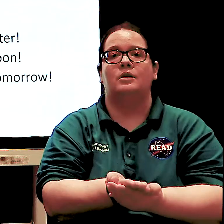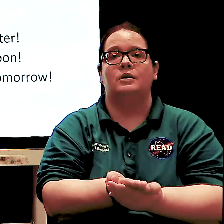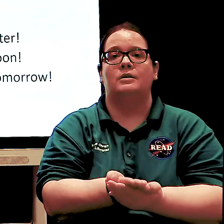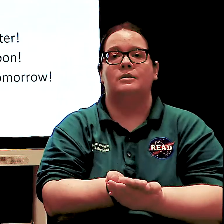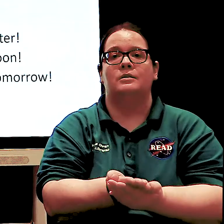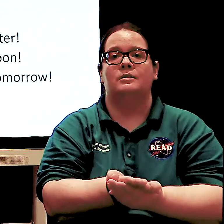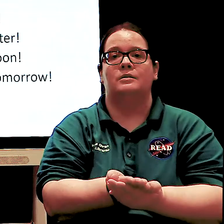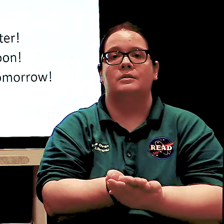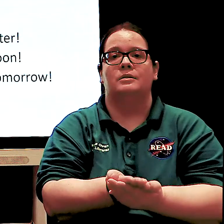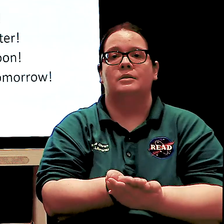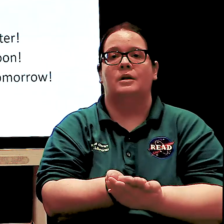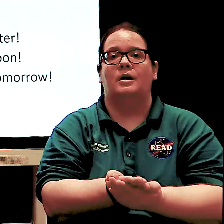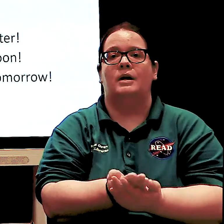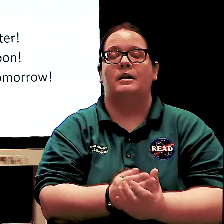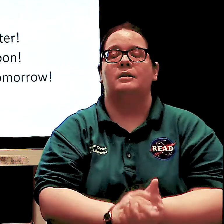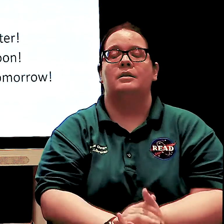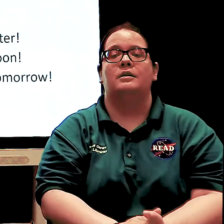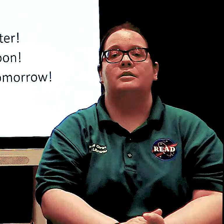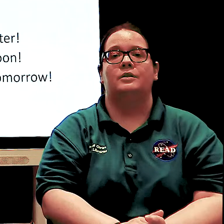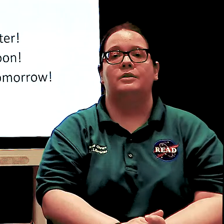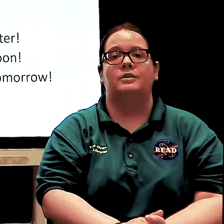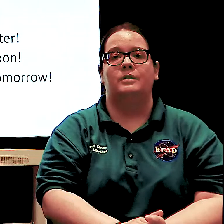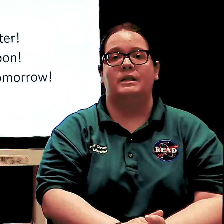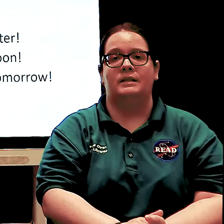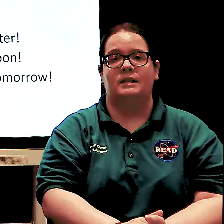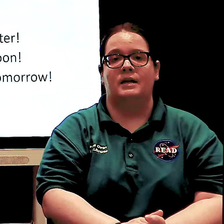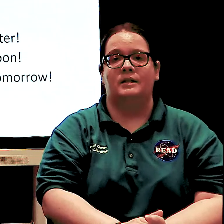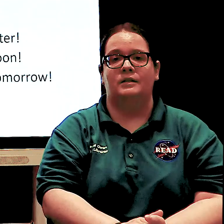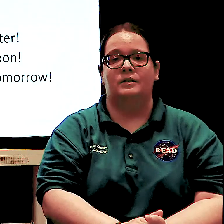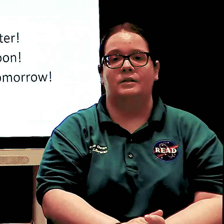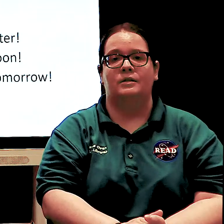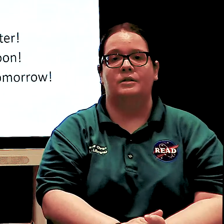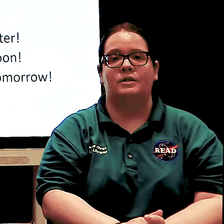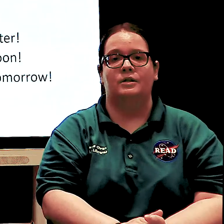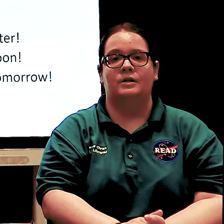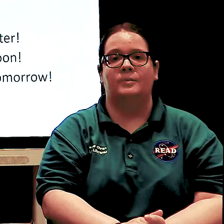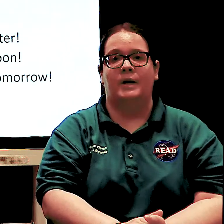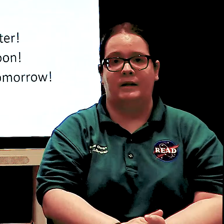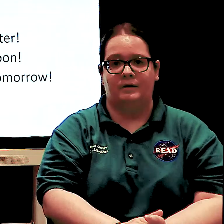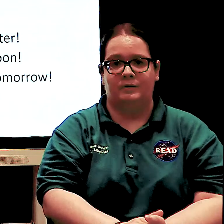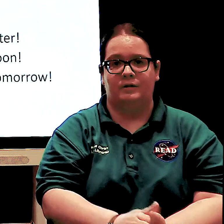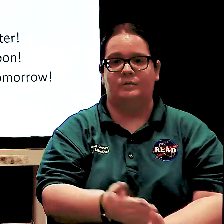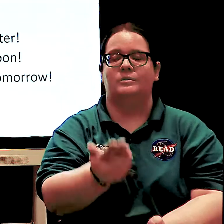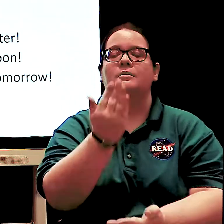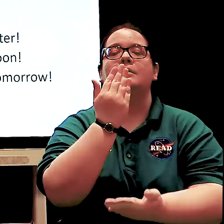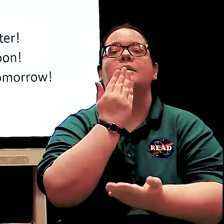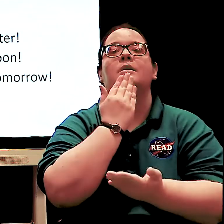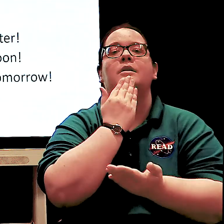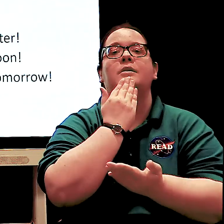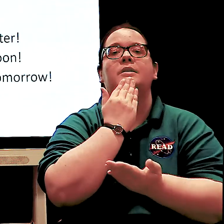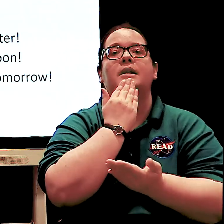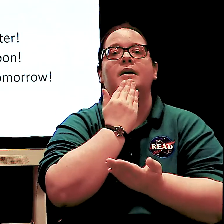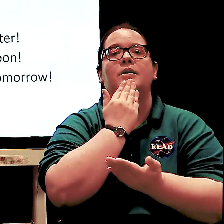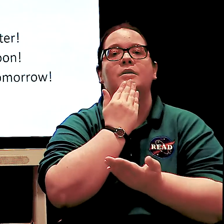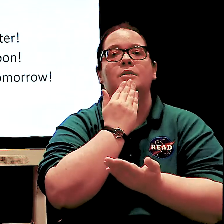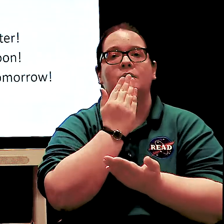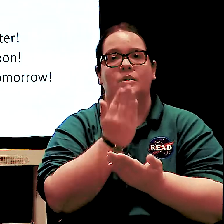Good. All right. So to do these signs, you're just going to combine those two. You say